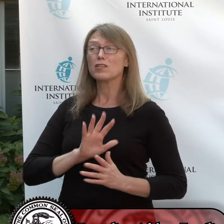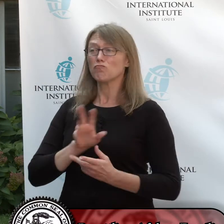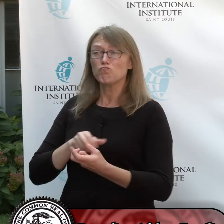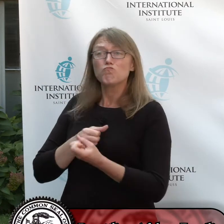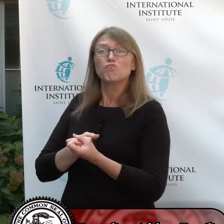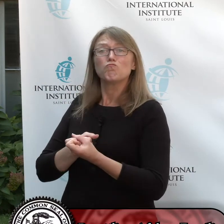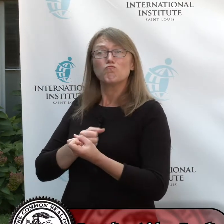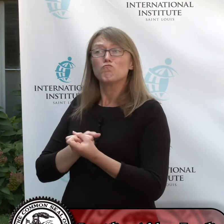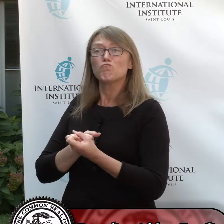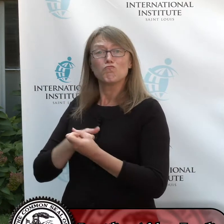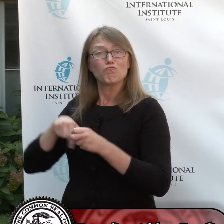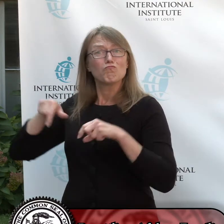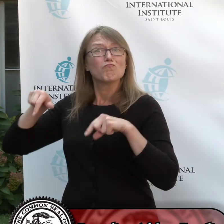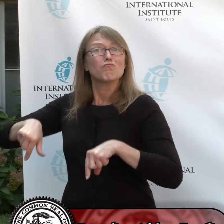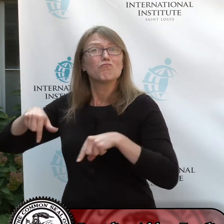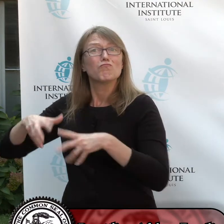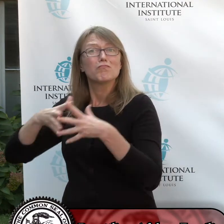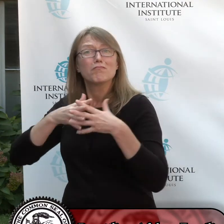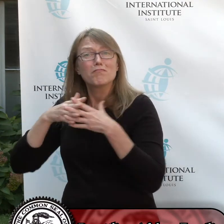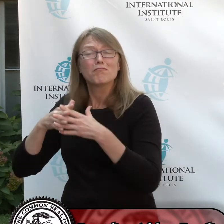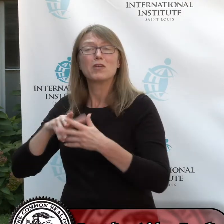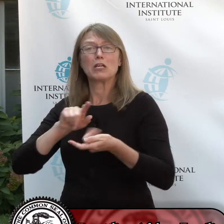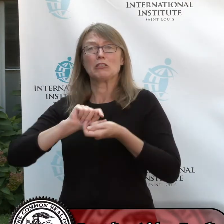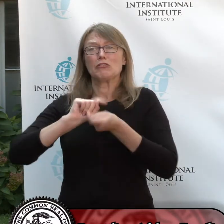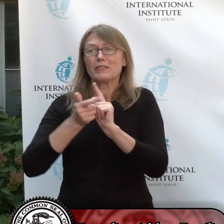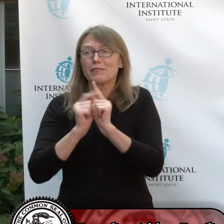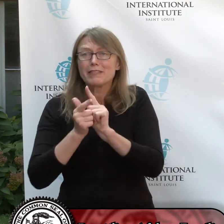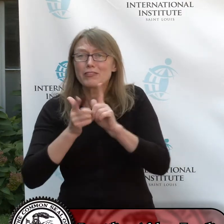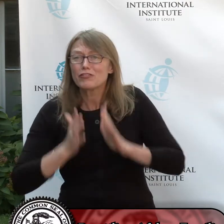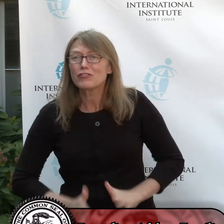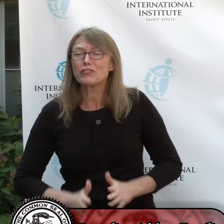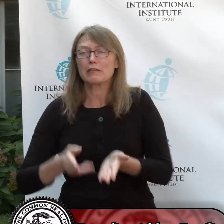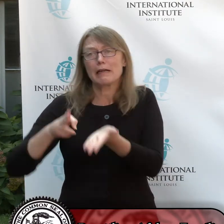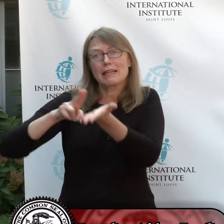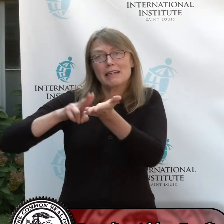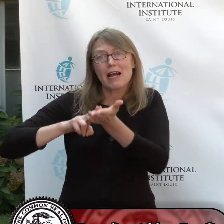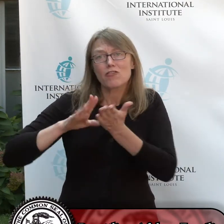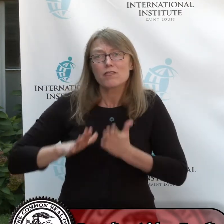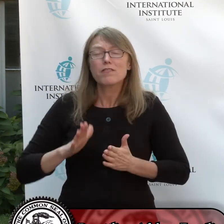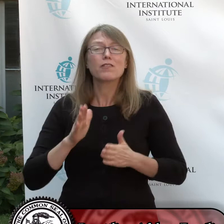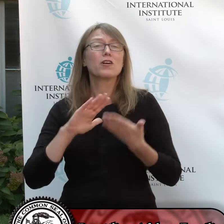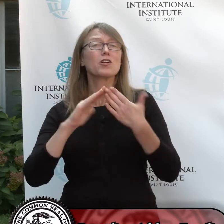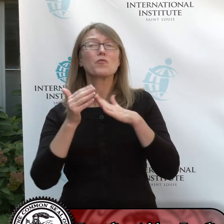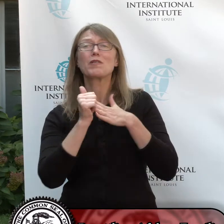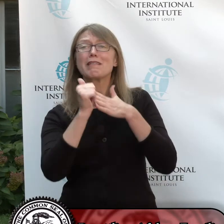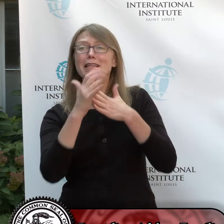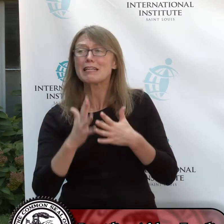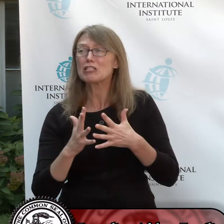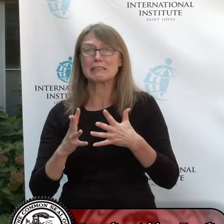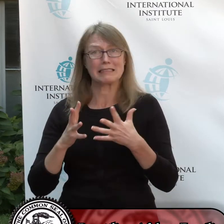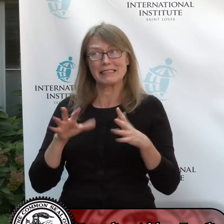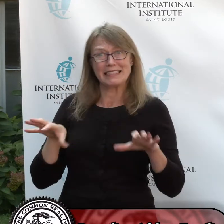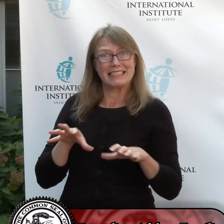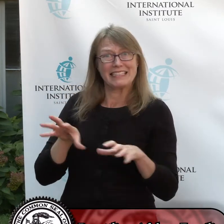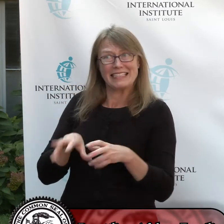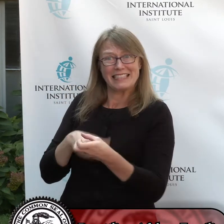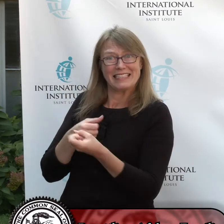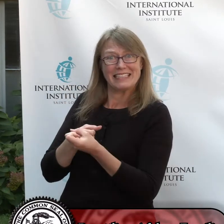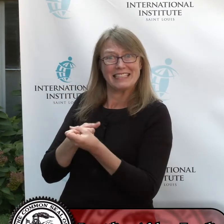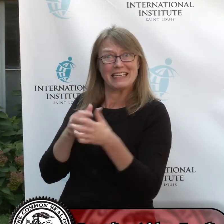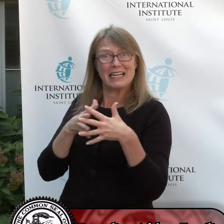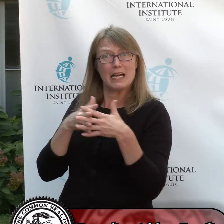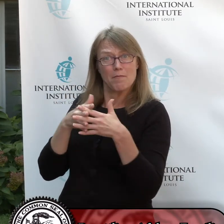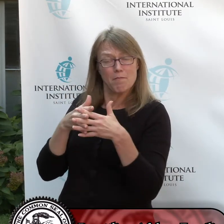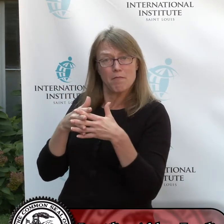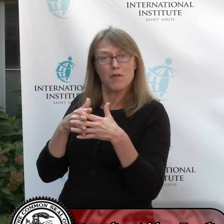the translators, the clerks, the contractors, the community leaders, are now looking for a plan to